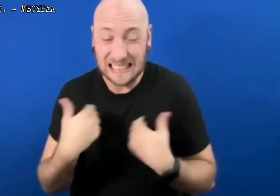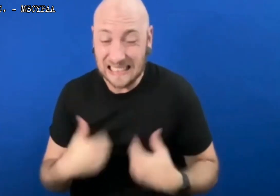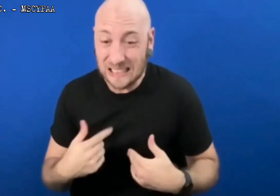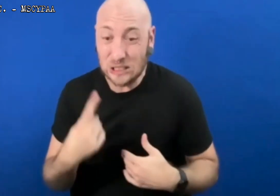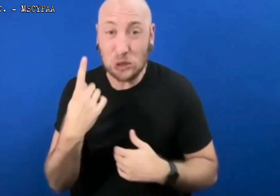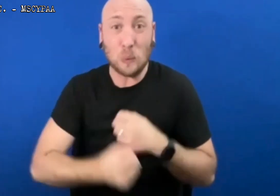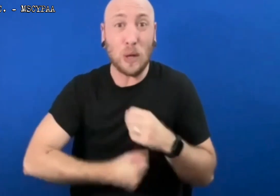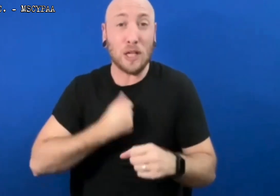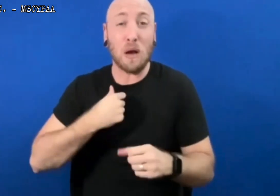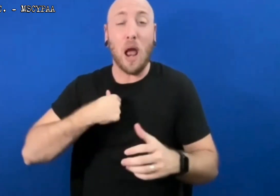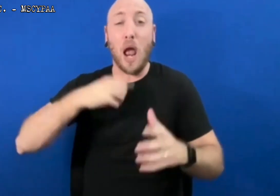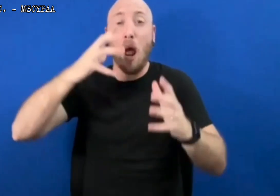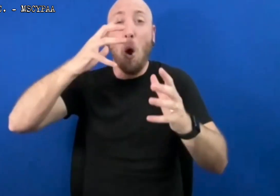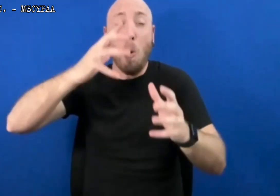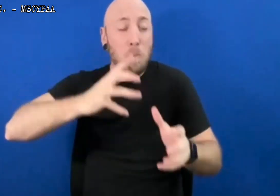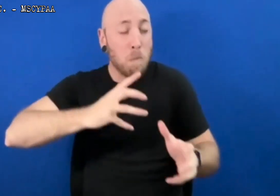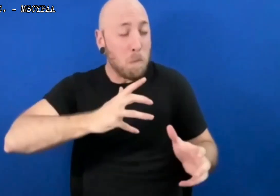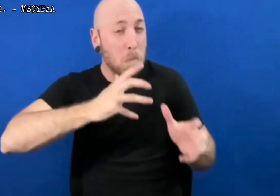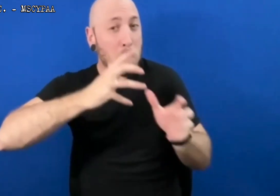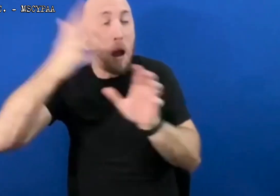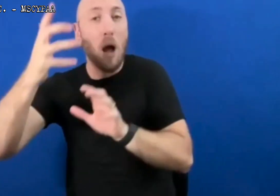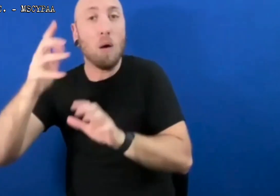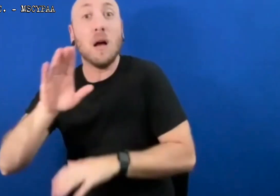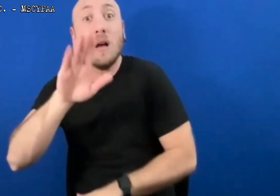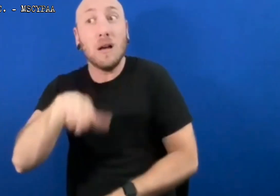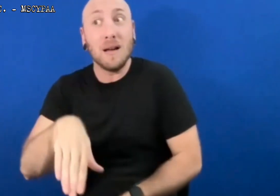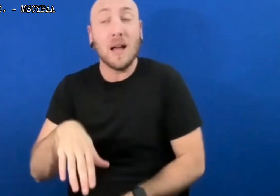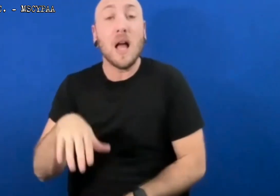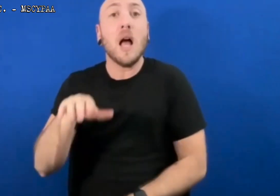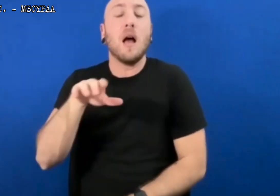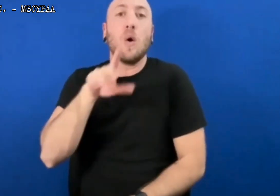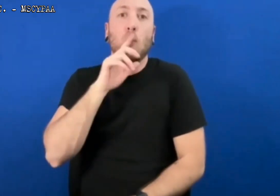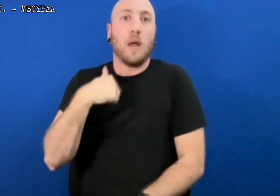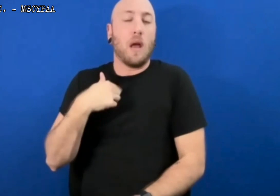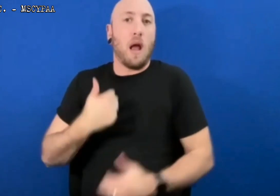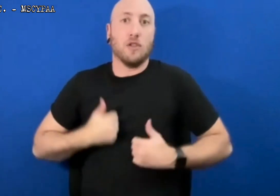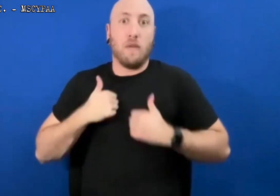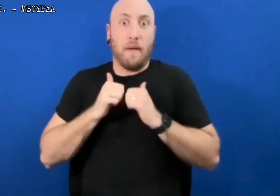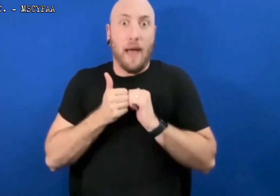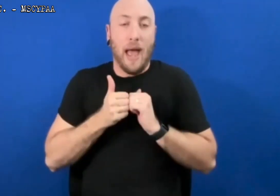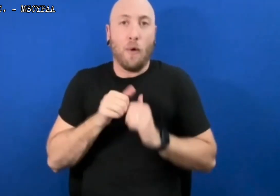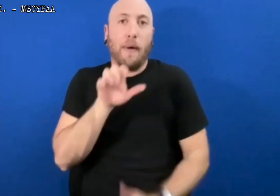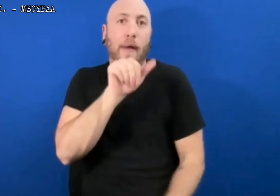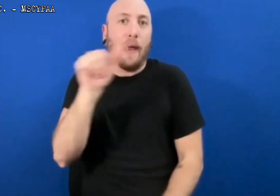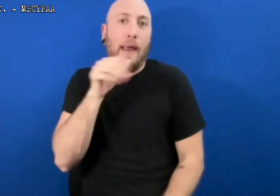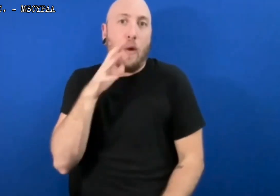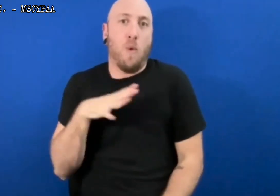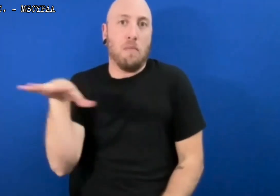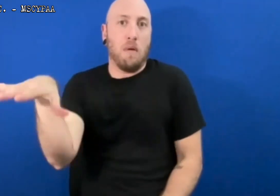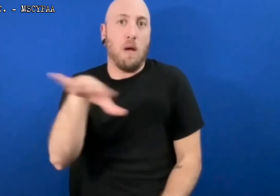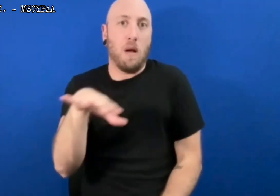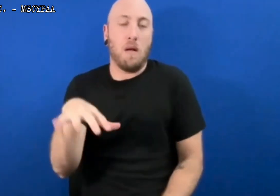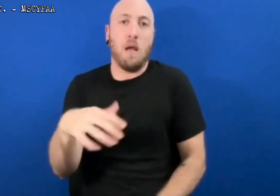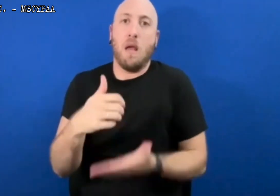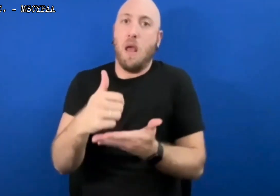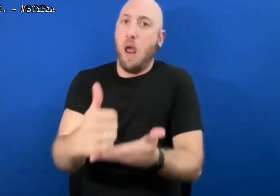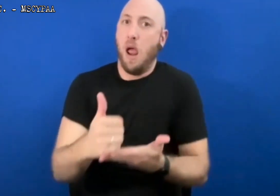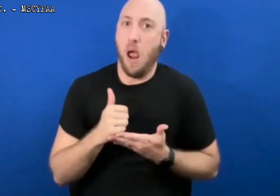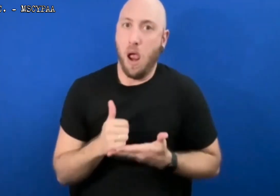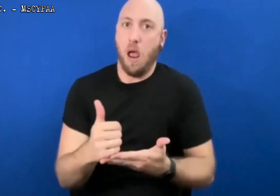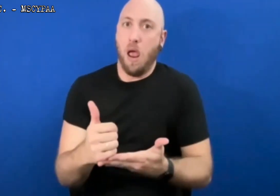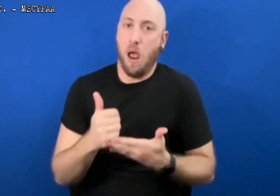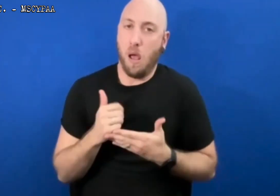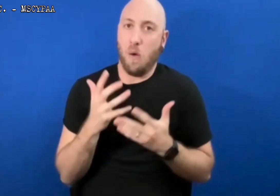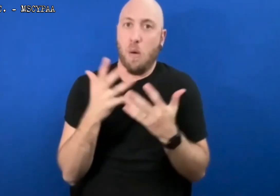I was a mess. Like people in AA loved me through it. People in AA, women in AA, really just like I remember being in a